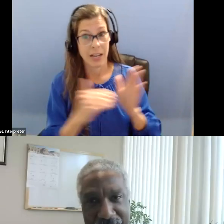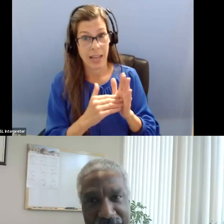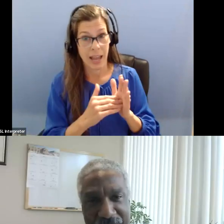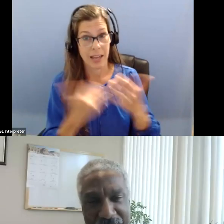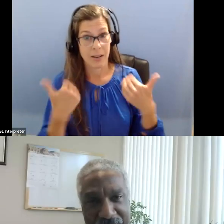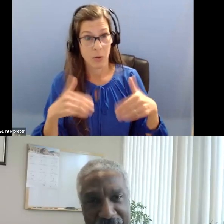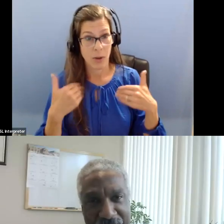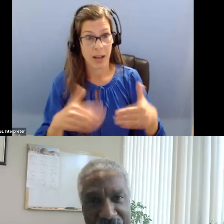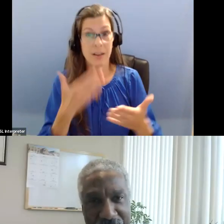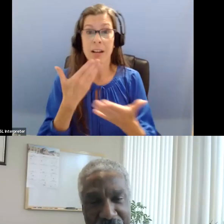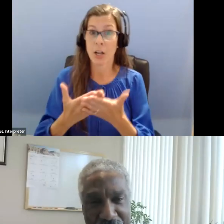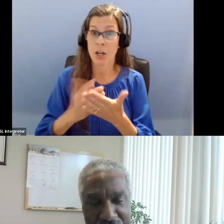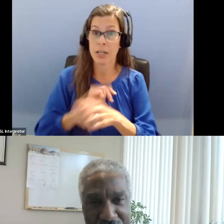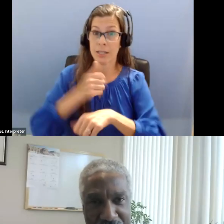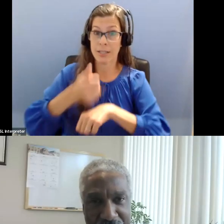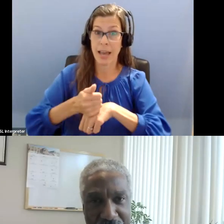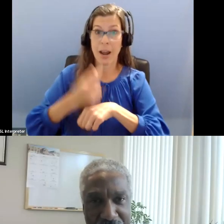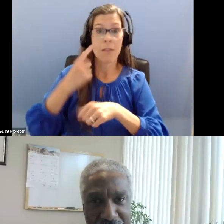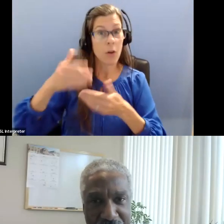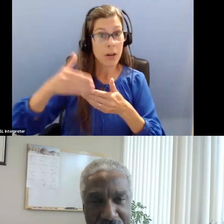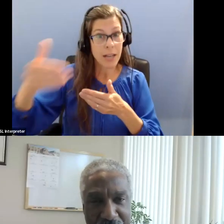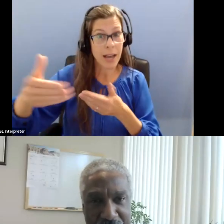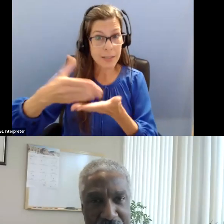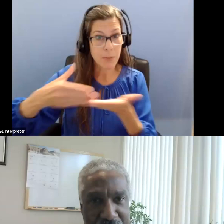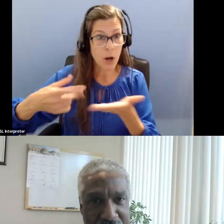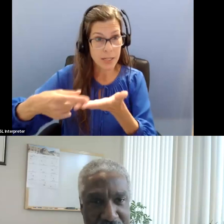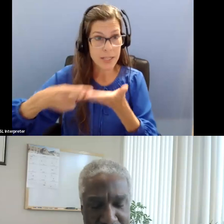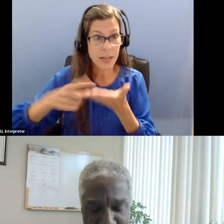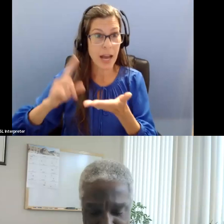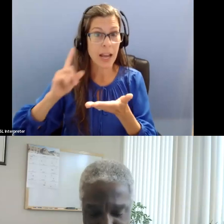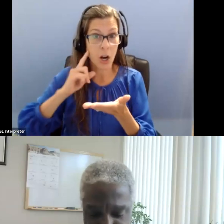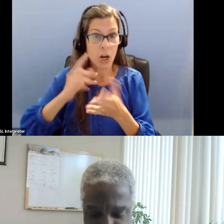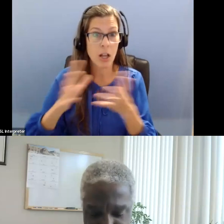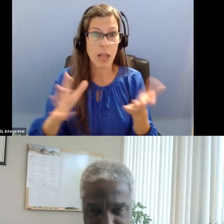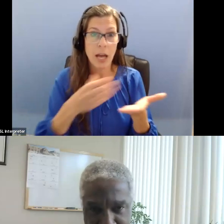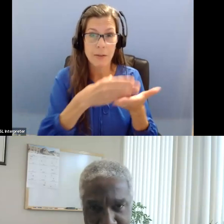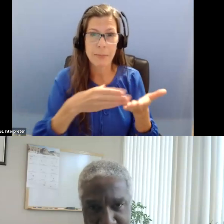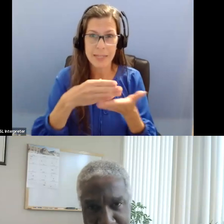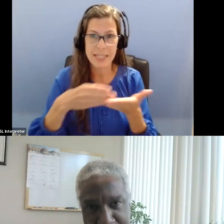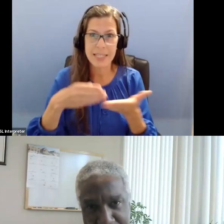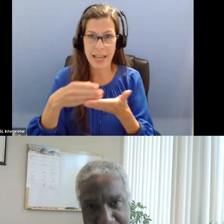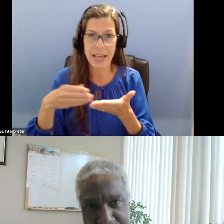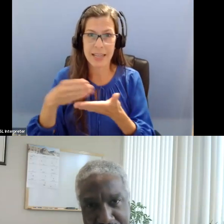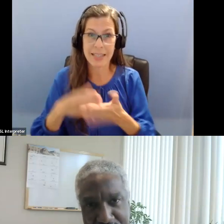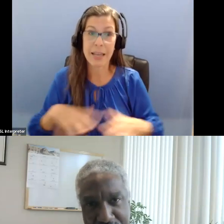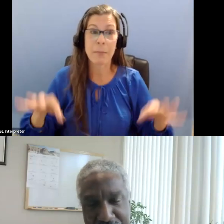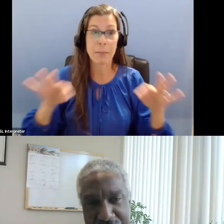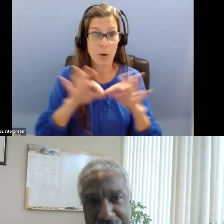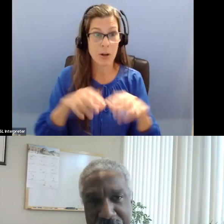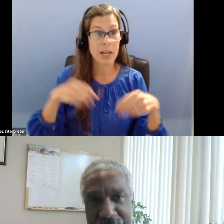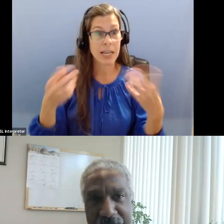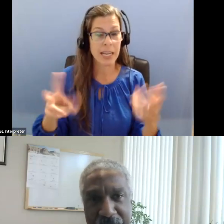That's a really good setup for our conversation. I heard a lot of pieces there about the importance of giving